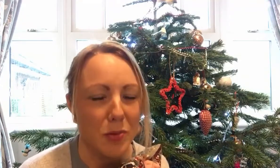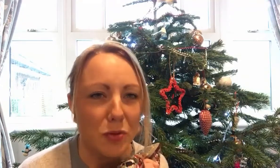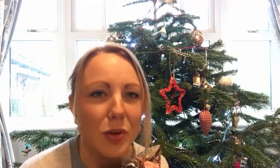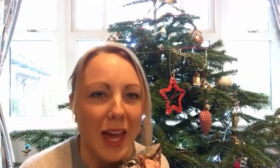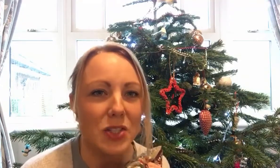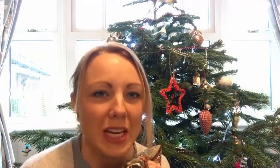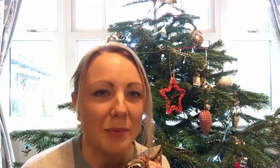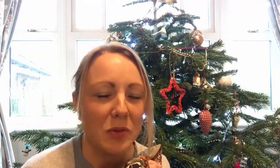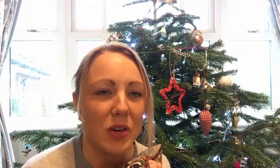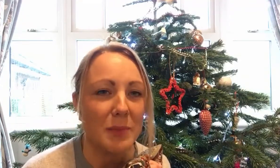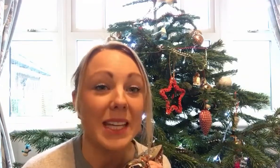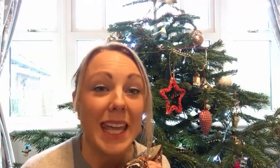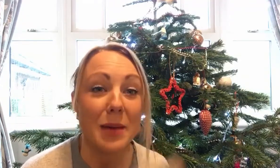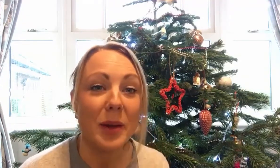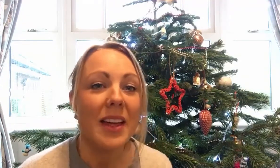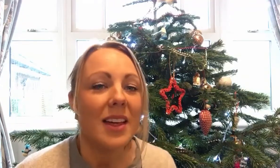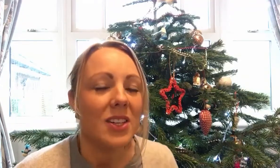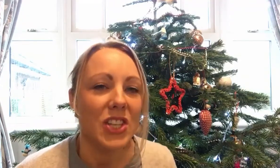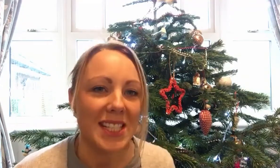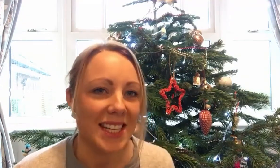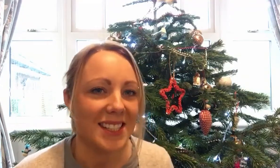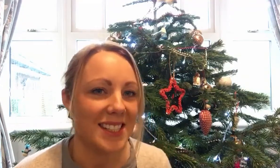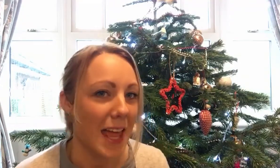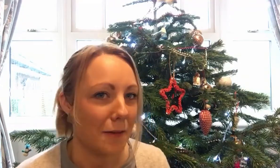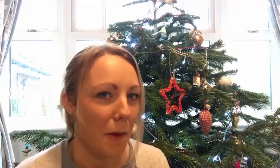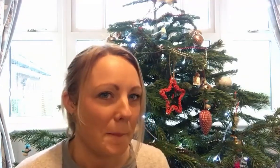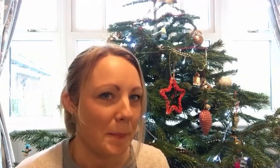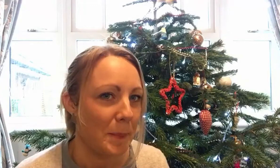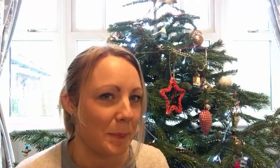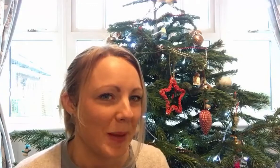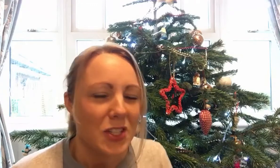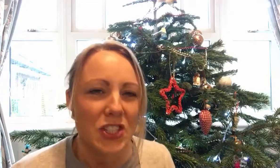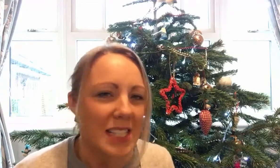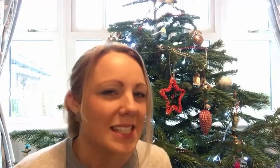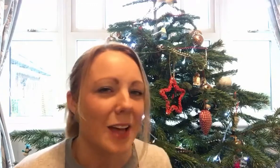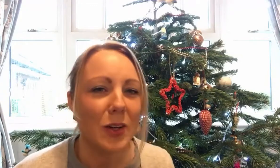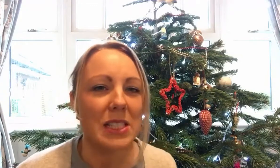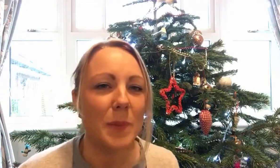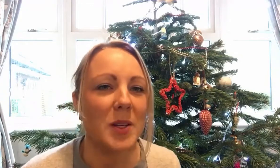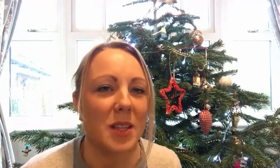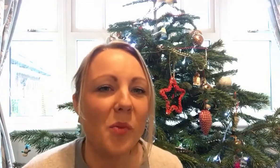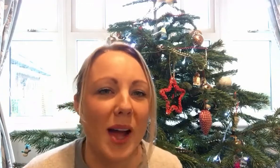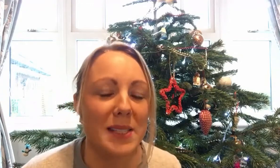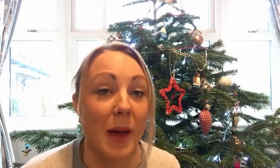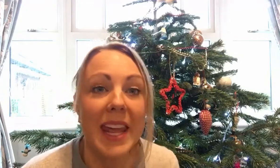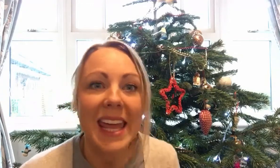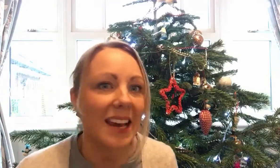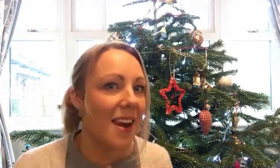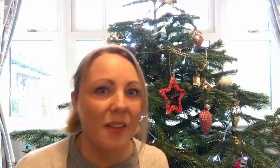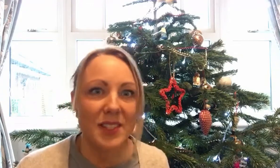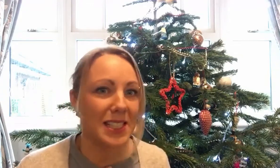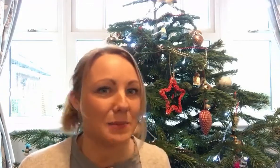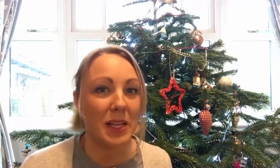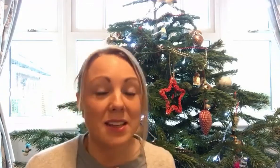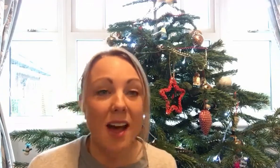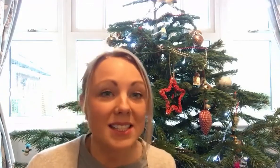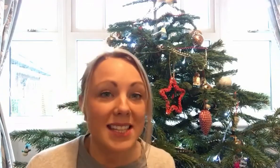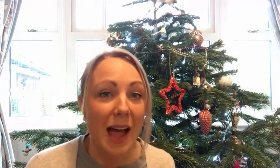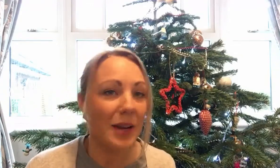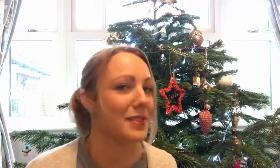through that dream to keep Jesus safe. Just like God spoke to the wise men, he loves to speak to us now, he loves to